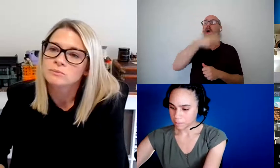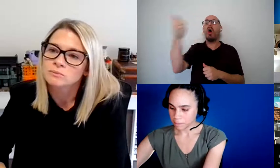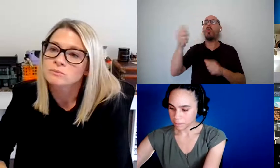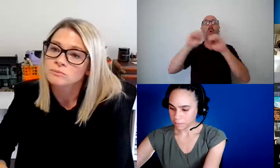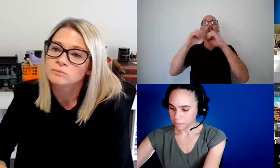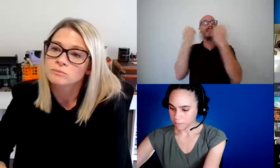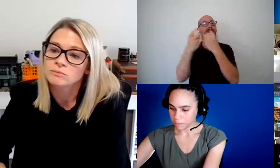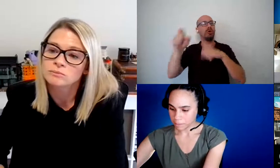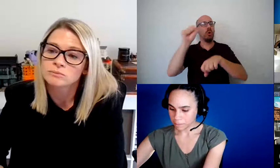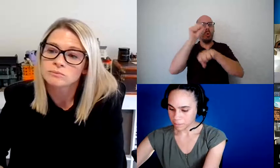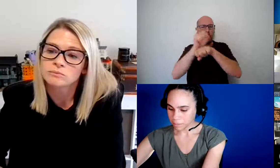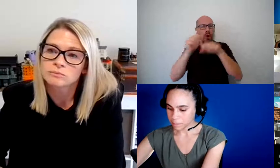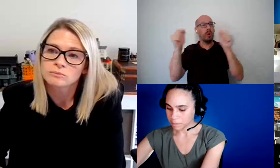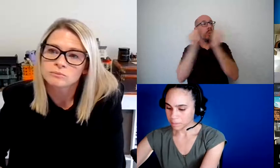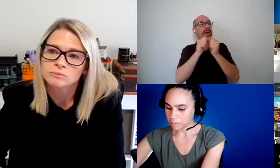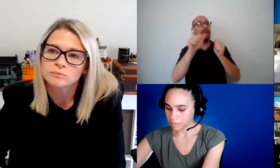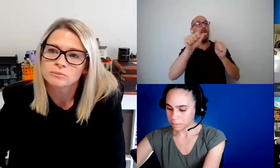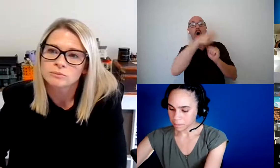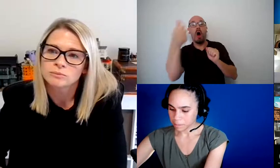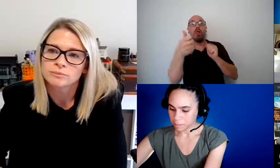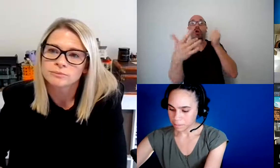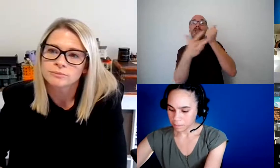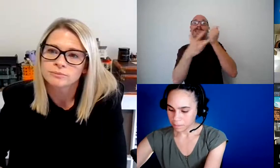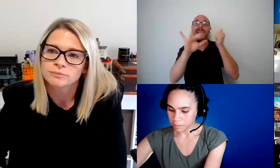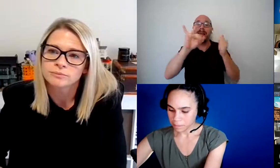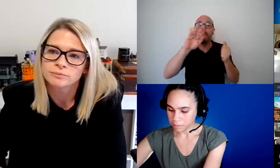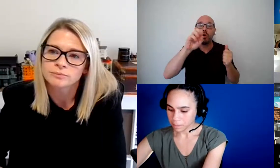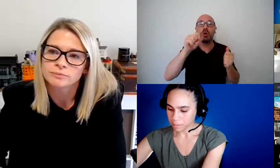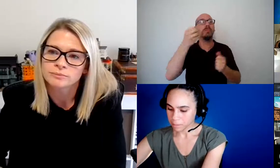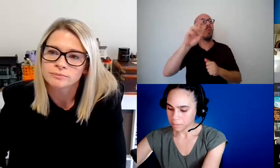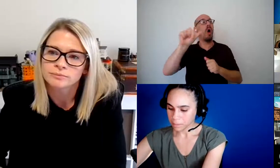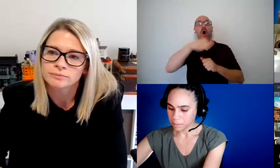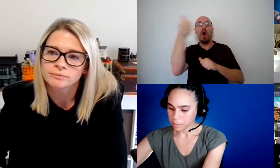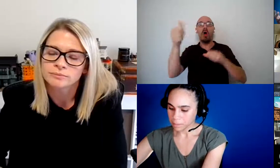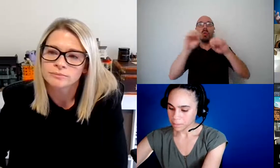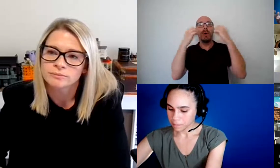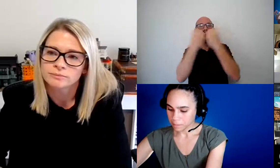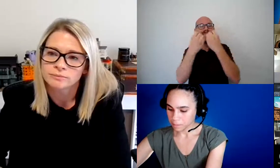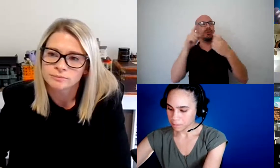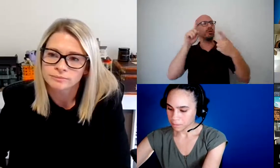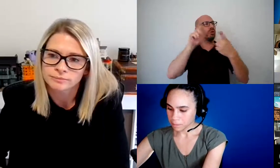more tech firms or other organizations to make communication